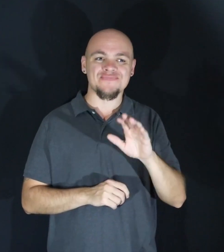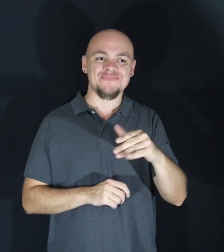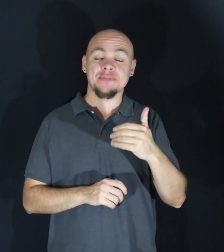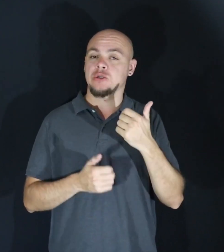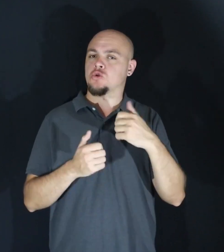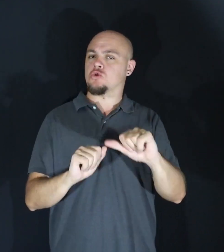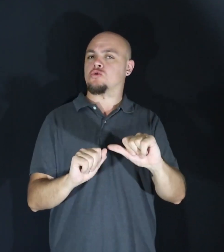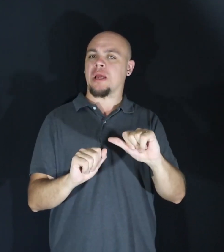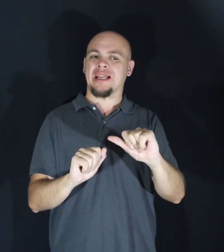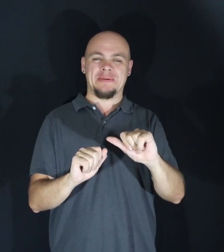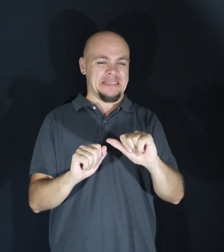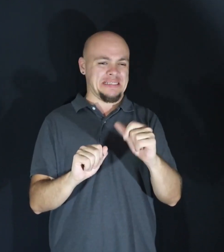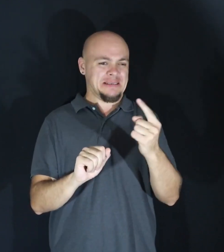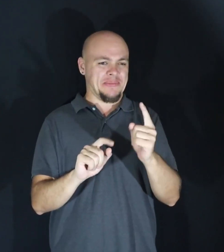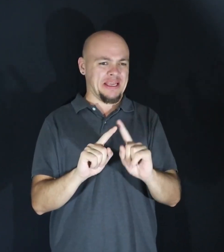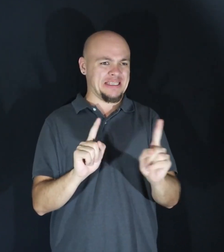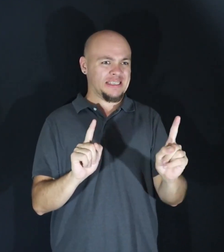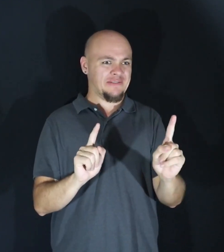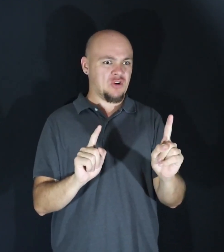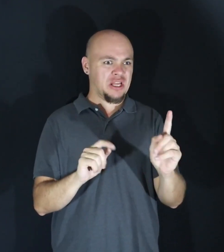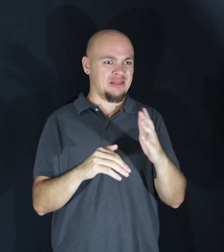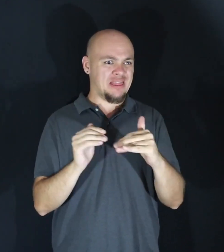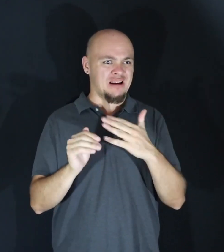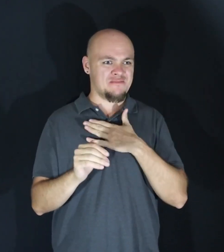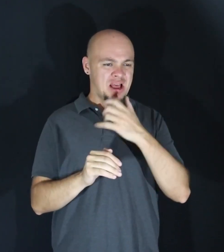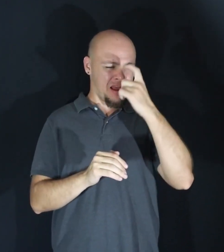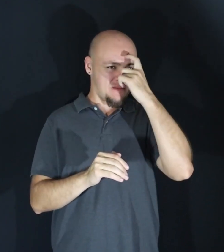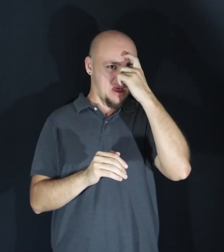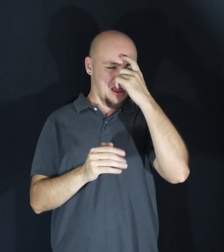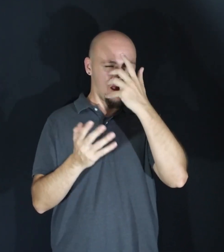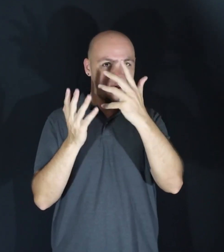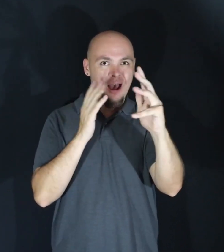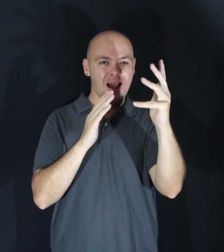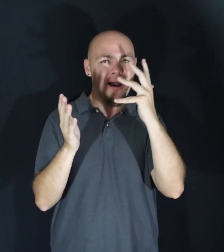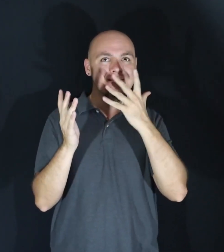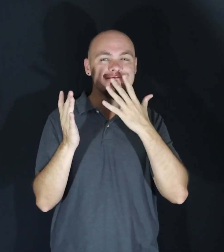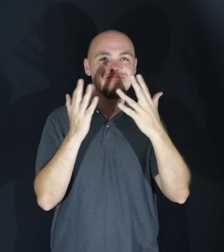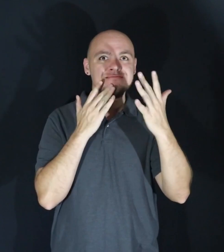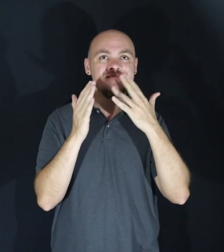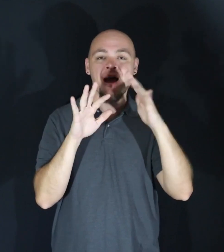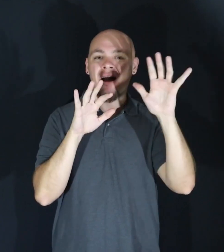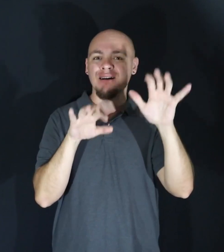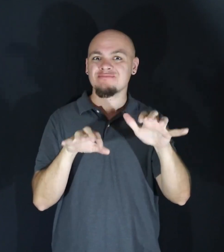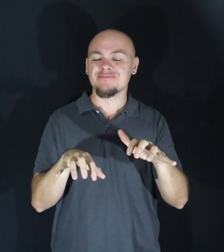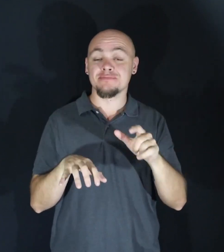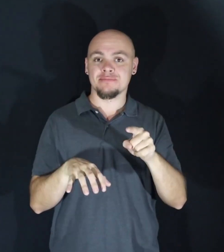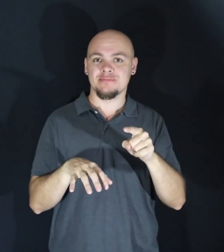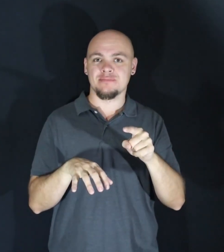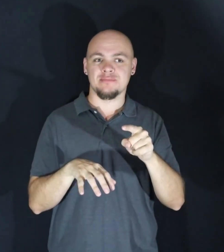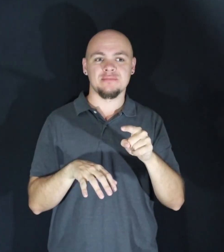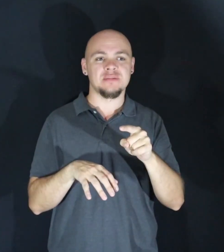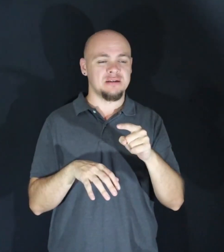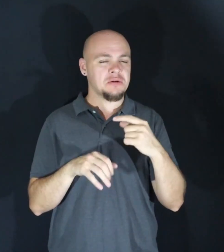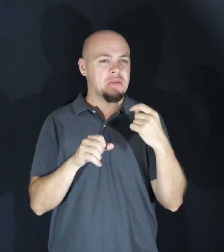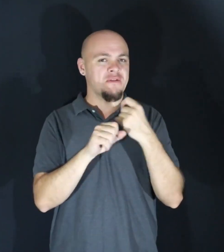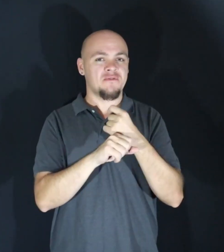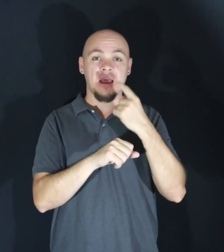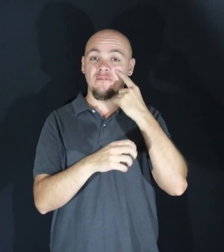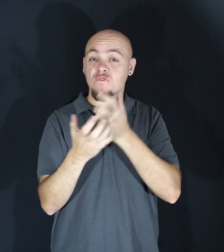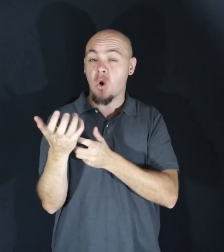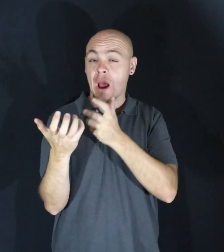be something other than a rainforest mind and started including myself in my fight for